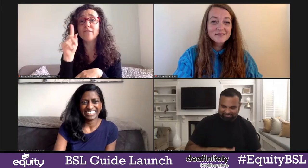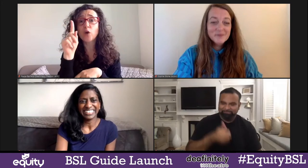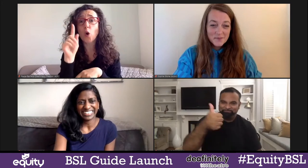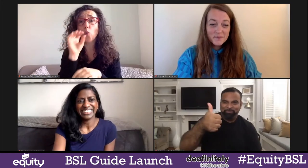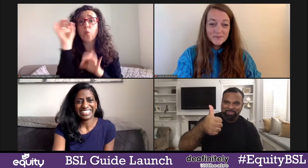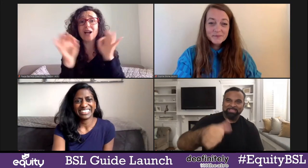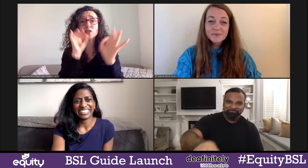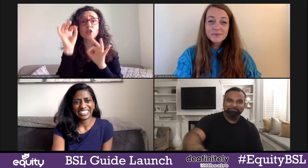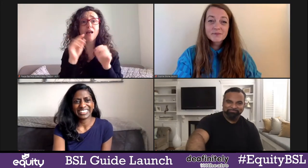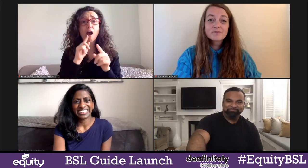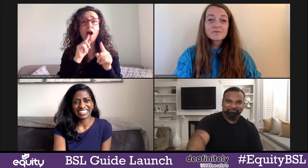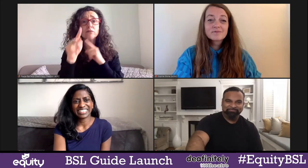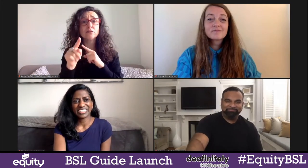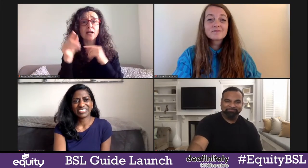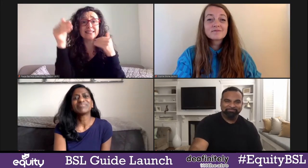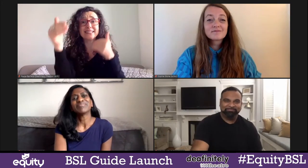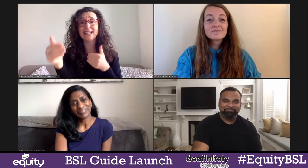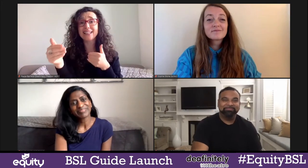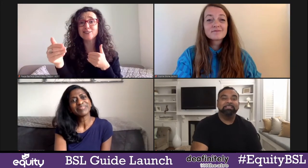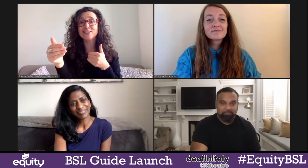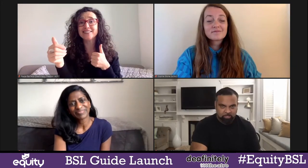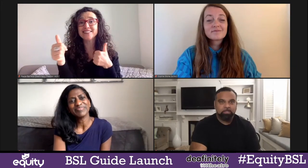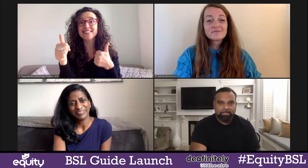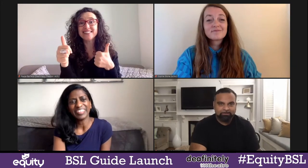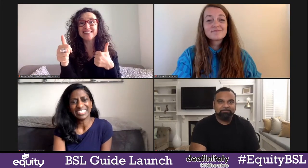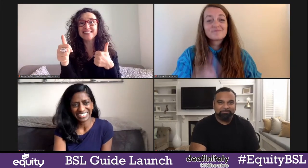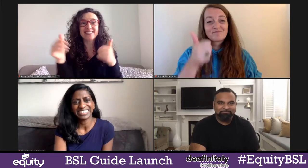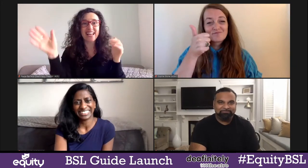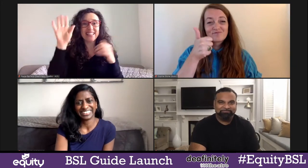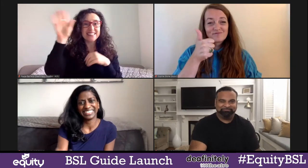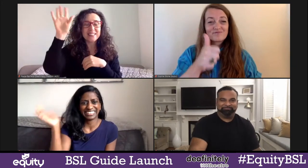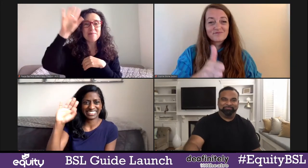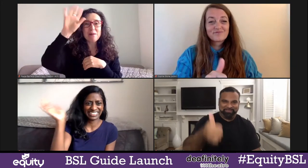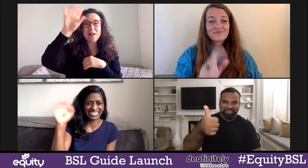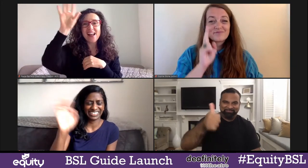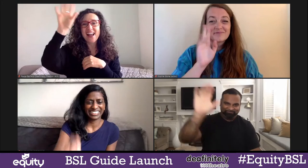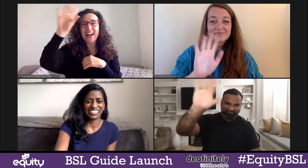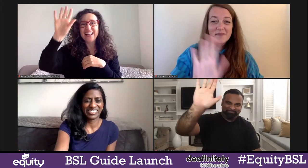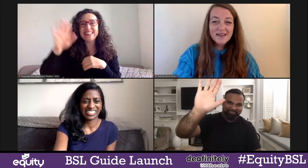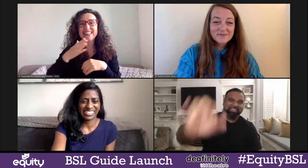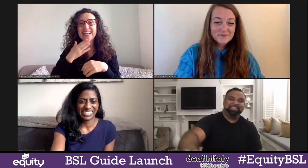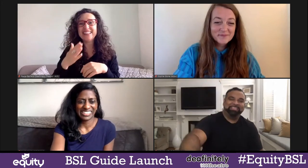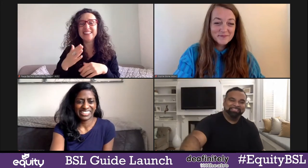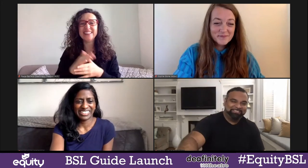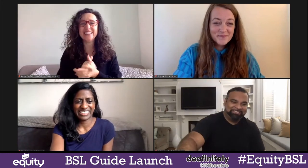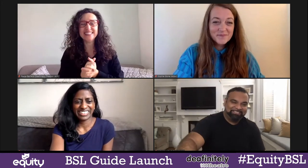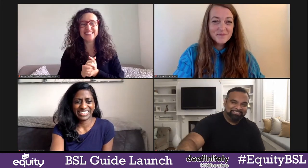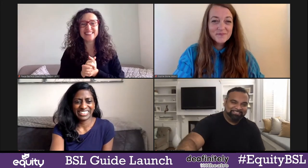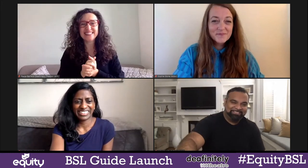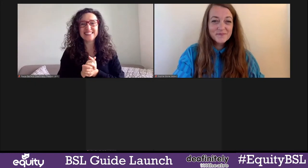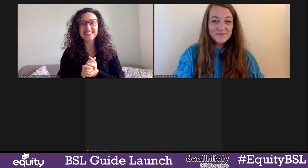will see you later for the Q&A. And you'll stay there, but you're just going to be switching your videos off. So bye-bye for now.